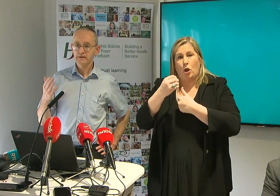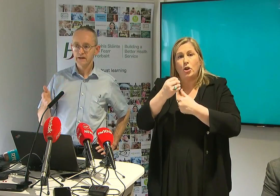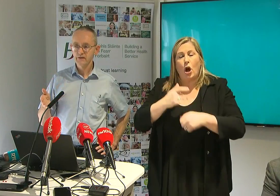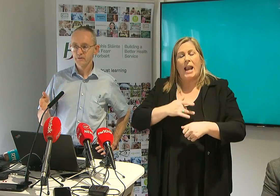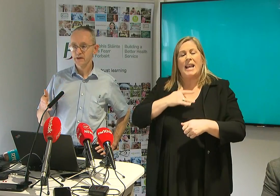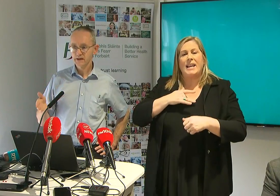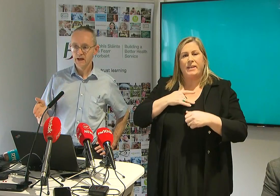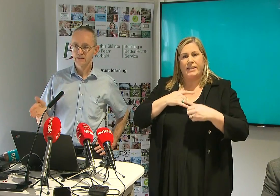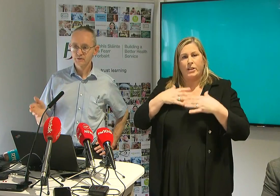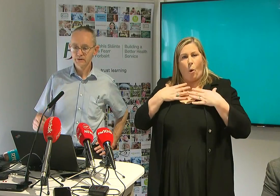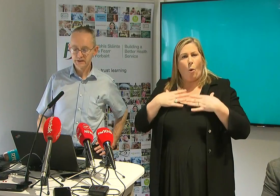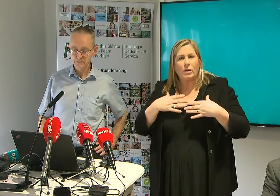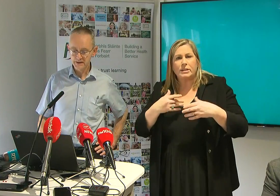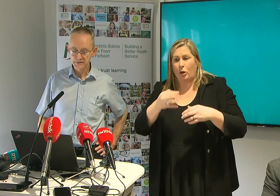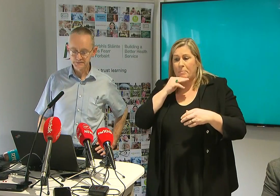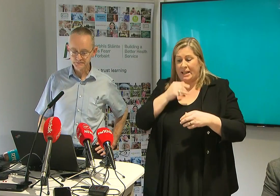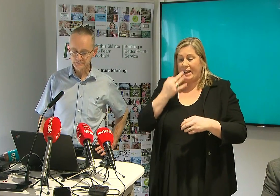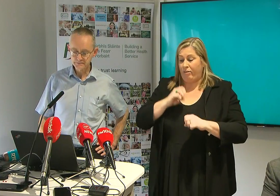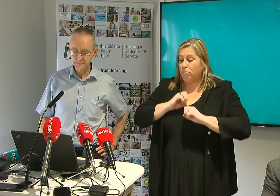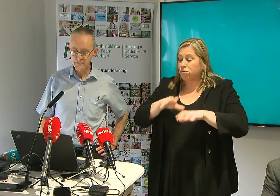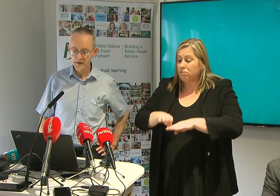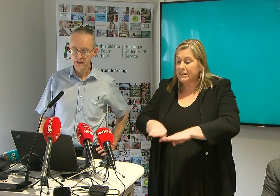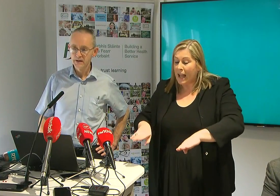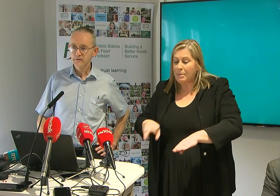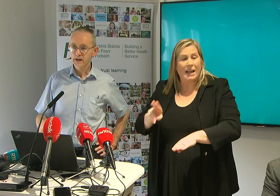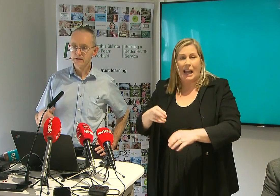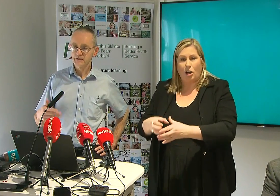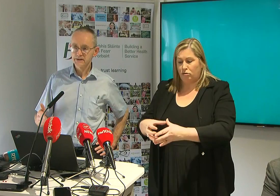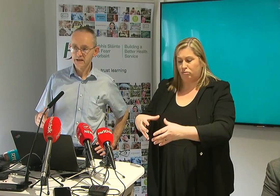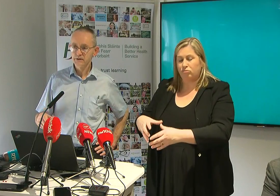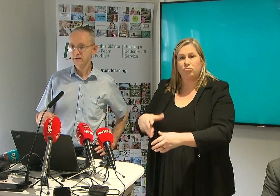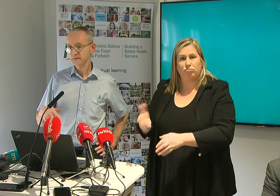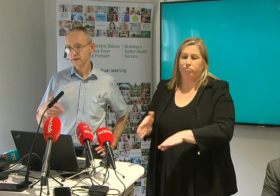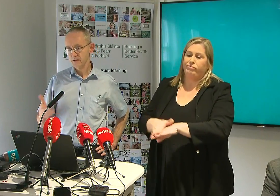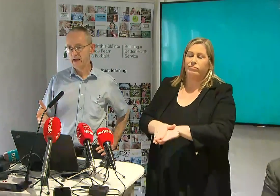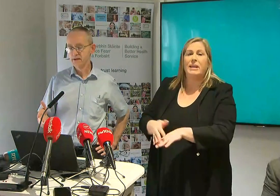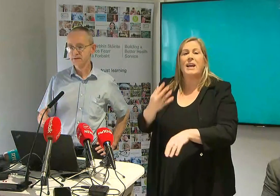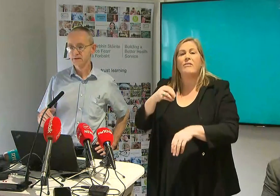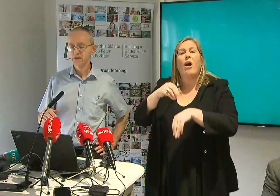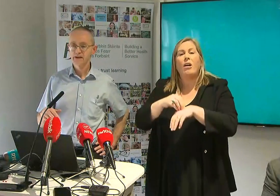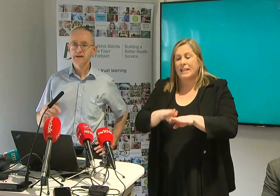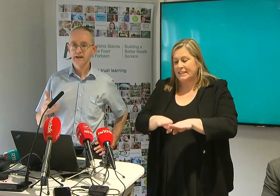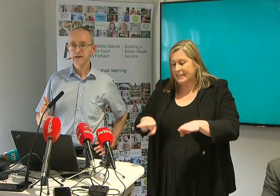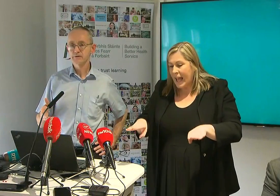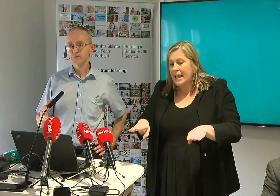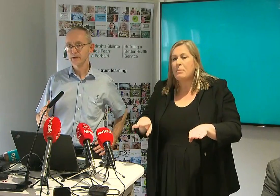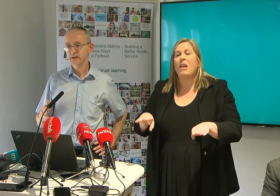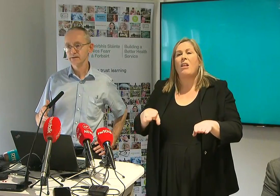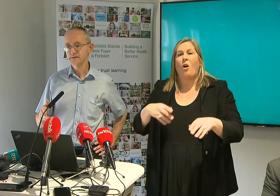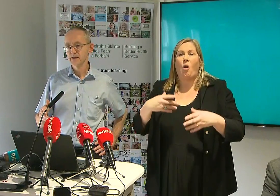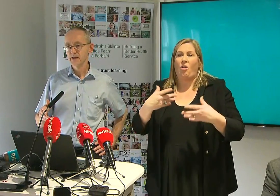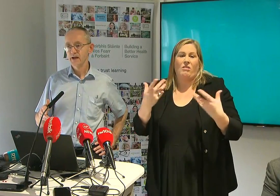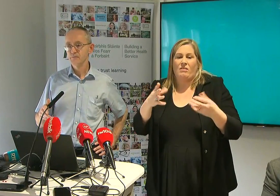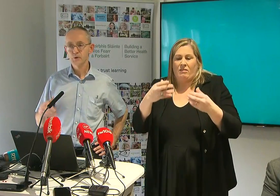but once it leaves me, it can't grow on the tabletop. If it lands on a table or a package, it can last for a